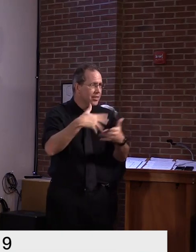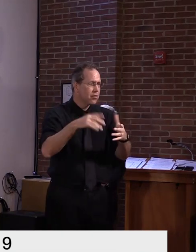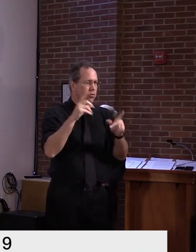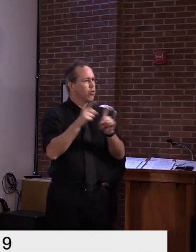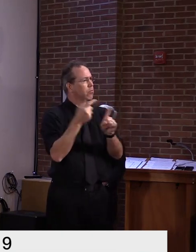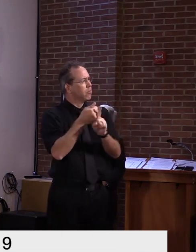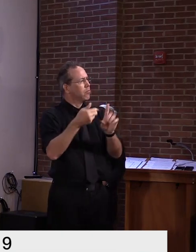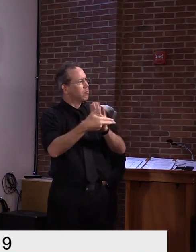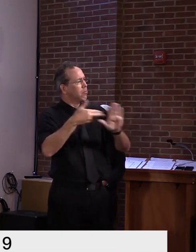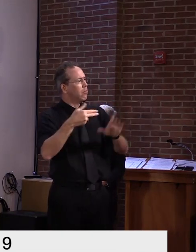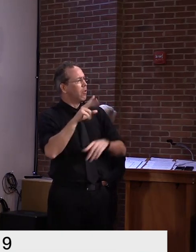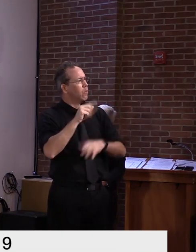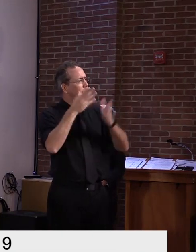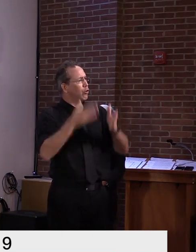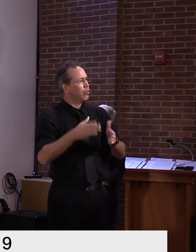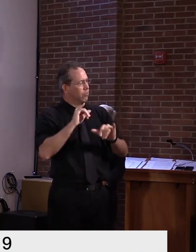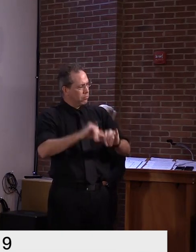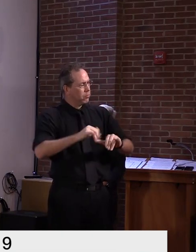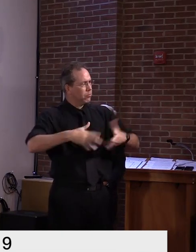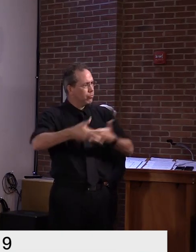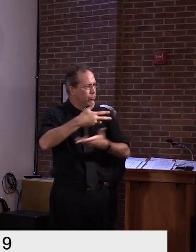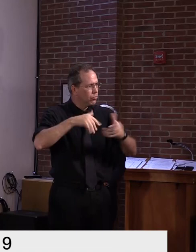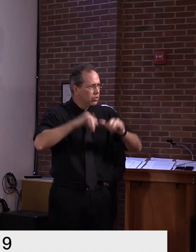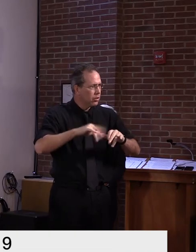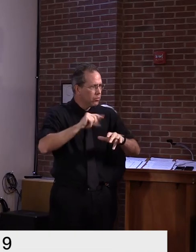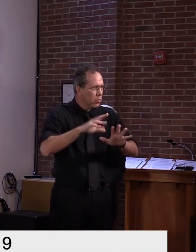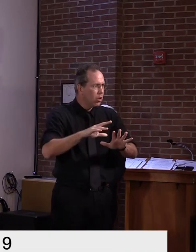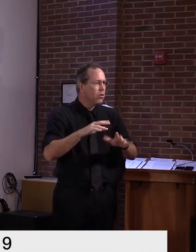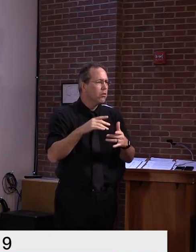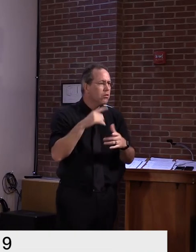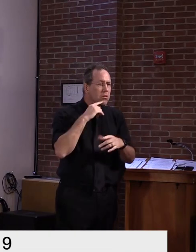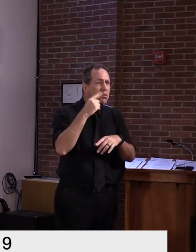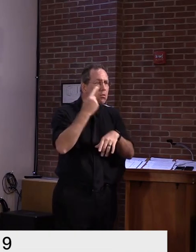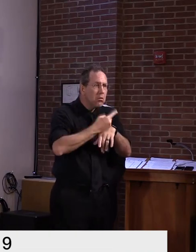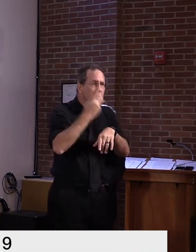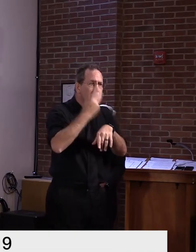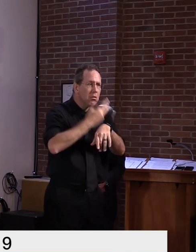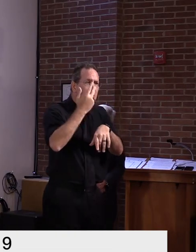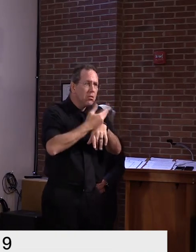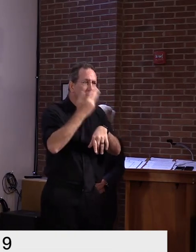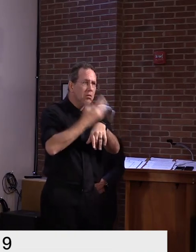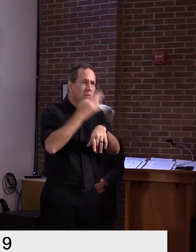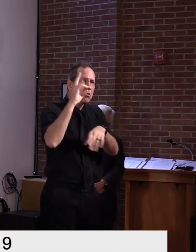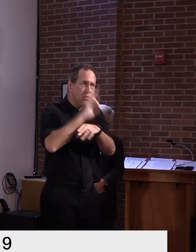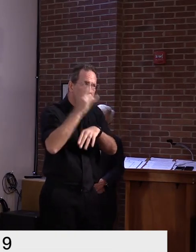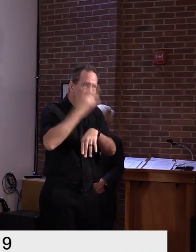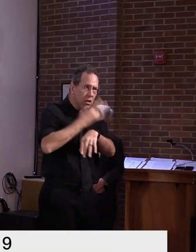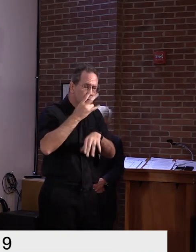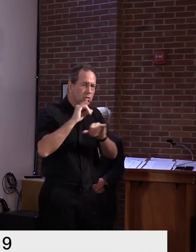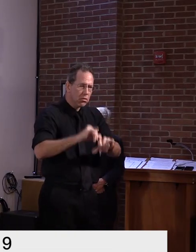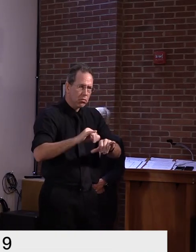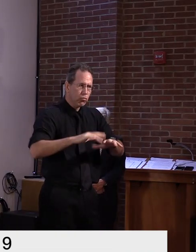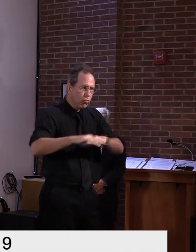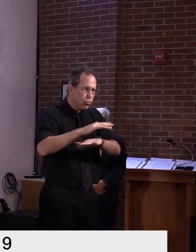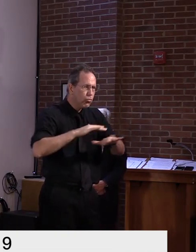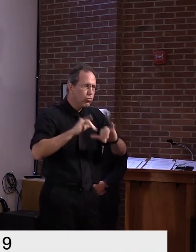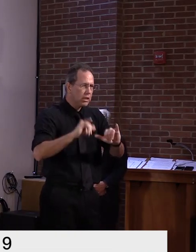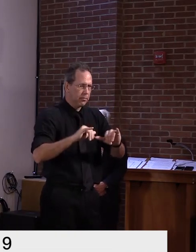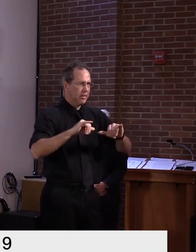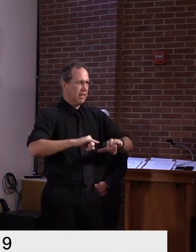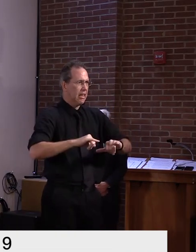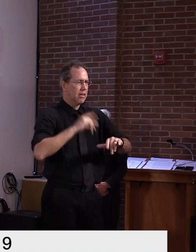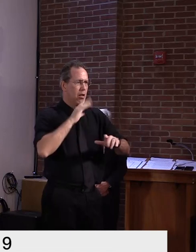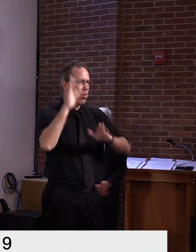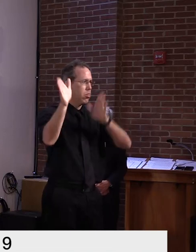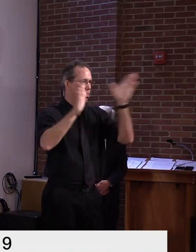of the environment here in Vermont, that we want to preserve that. And the only way to preserve that is to prohibit them